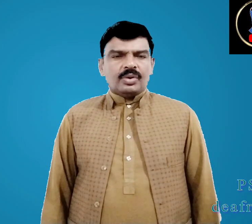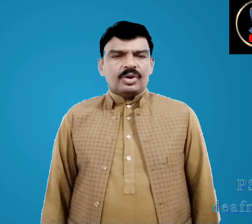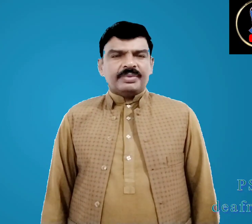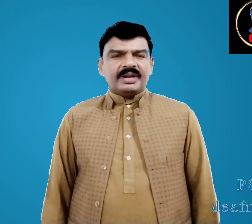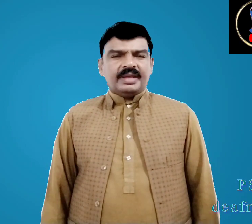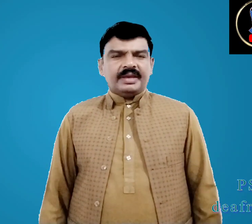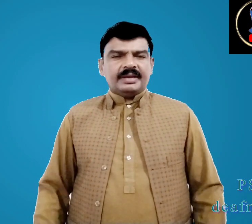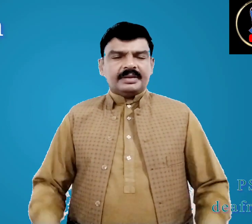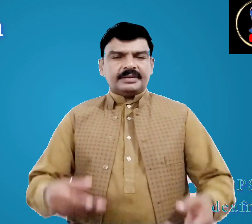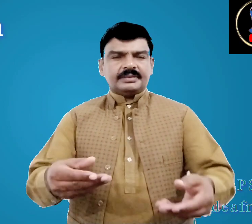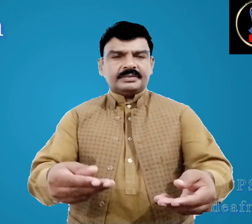obtain,